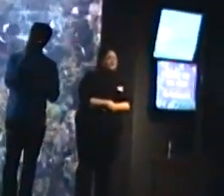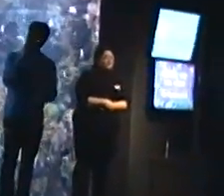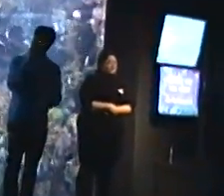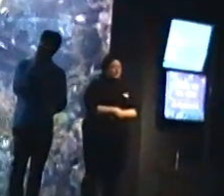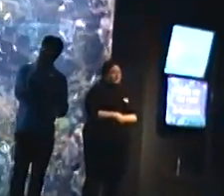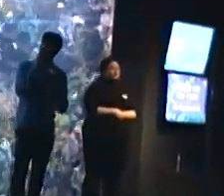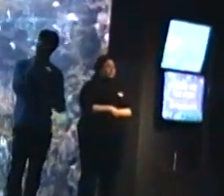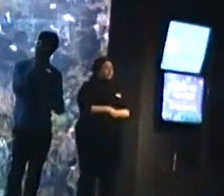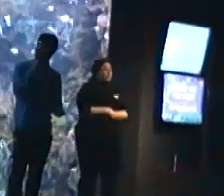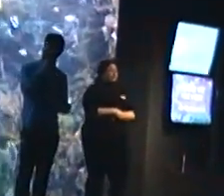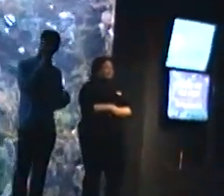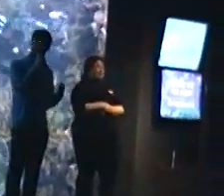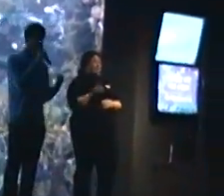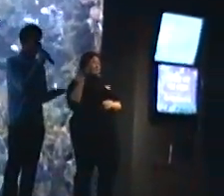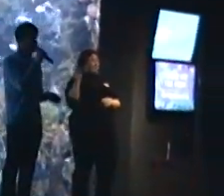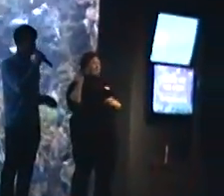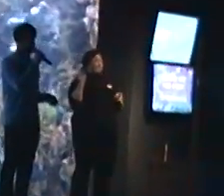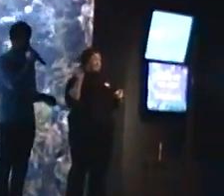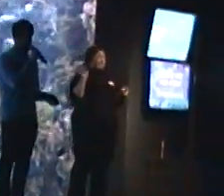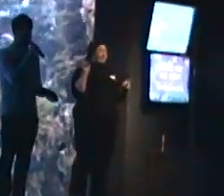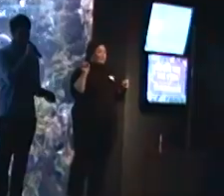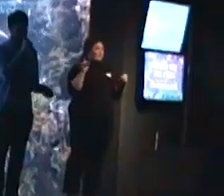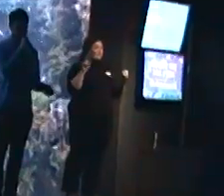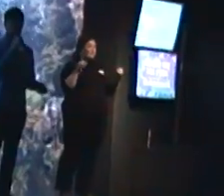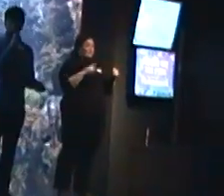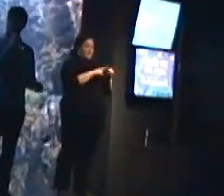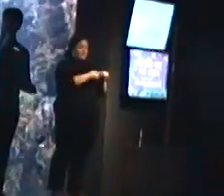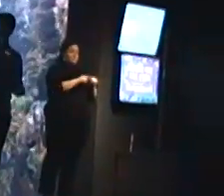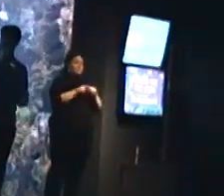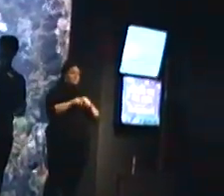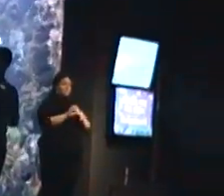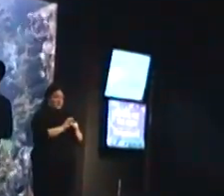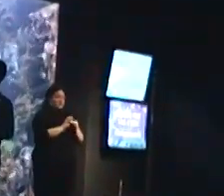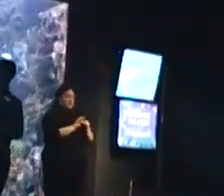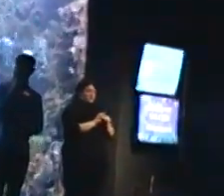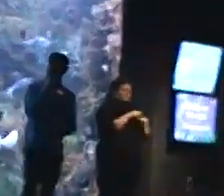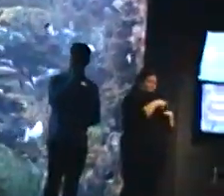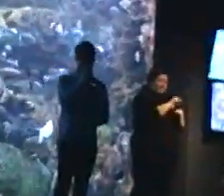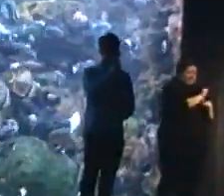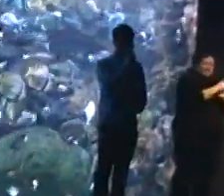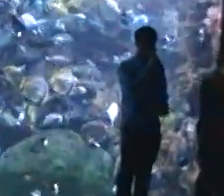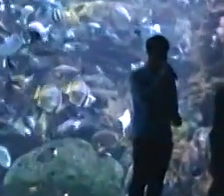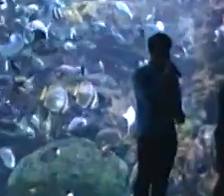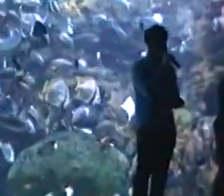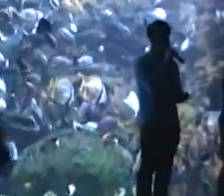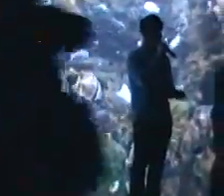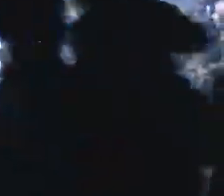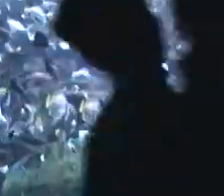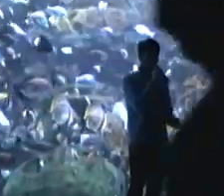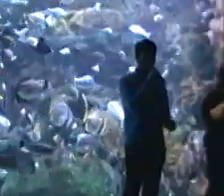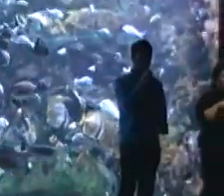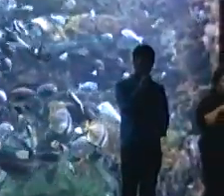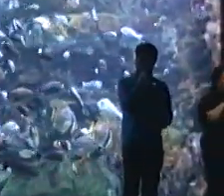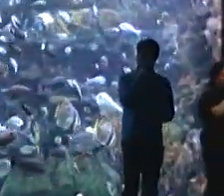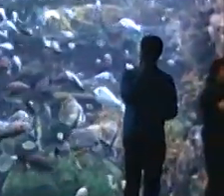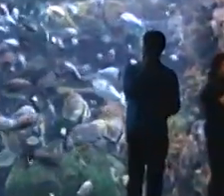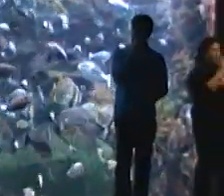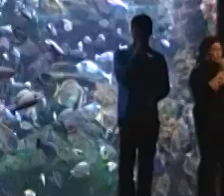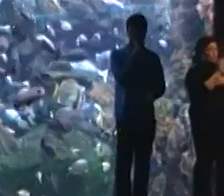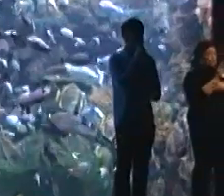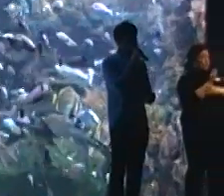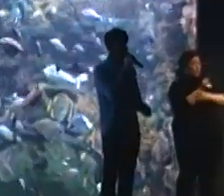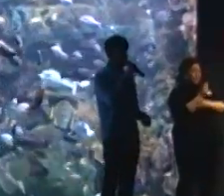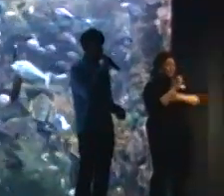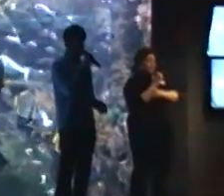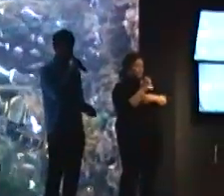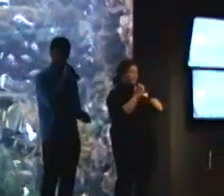Now, the zooxanthellae and the coral, they do have a mutually beneficial relationship, so the coral gets nutrients from that algae, and the